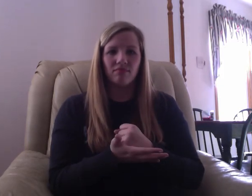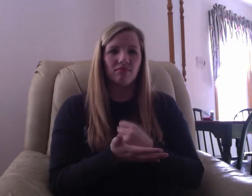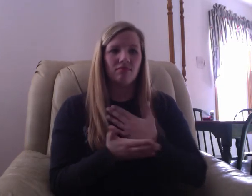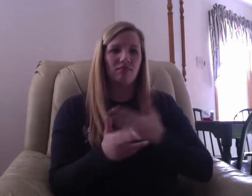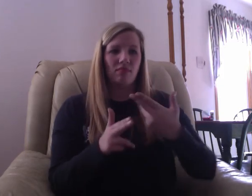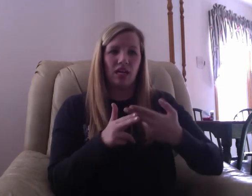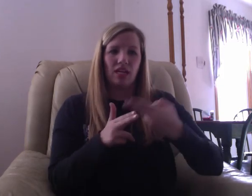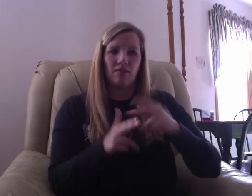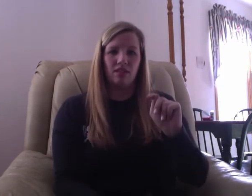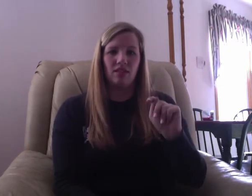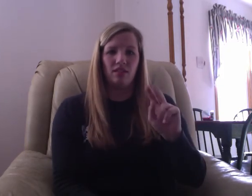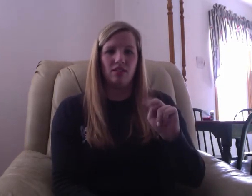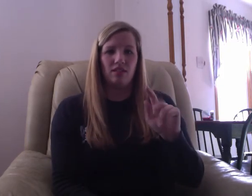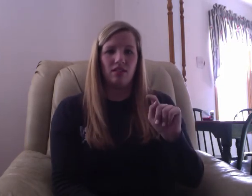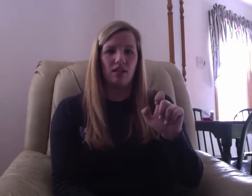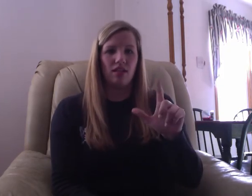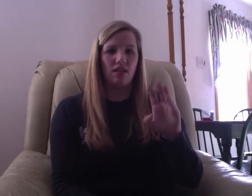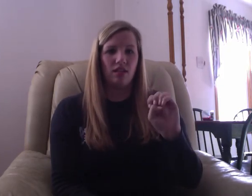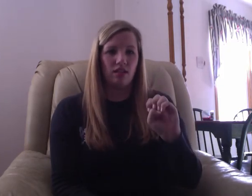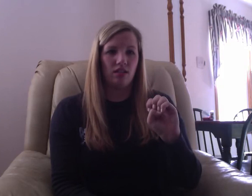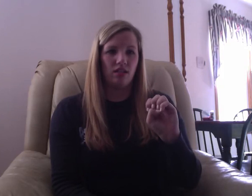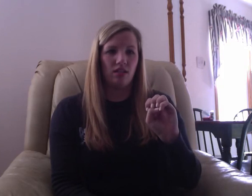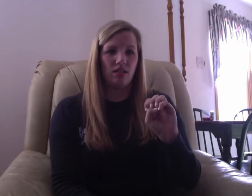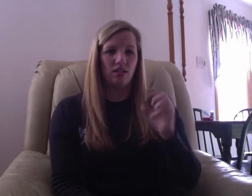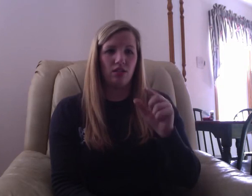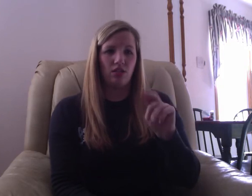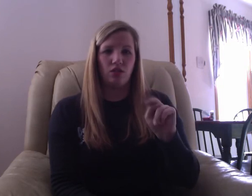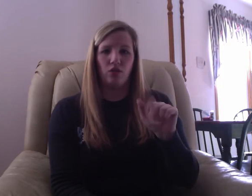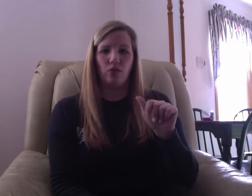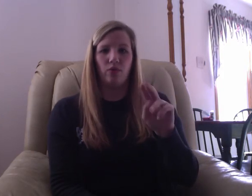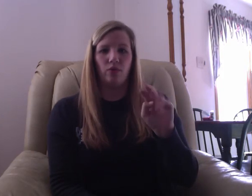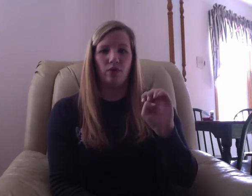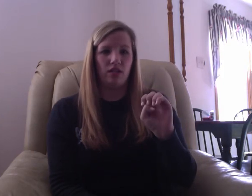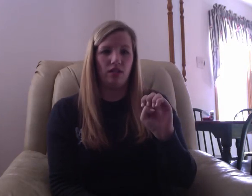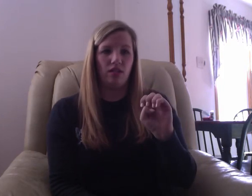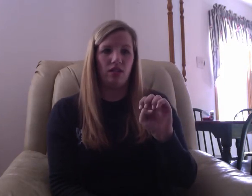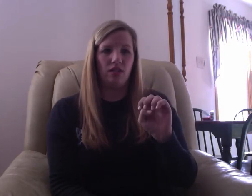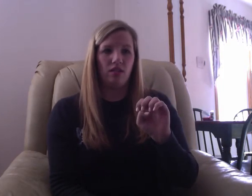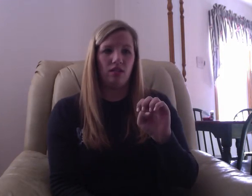Nguyen, University of North Florida, here in Jacksonville, Florida. Speaking about